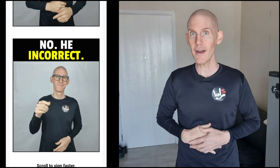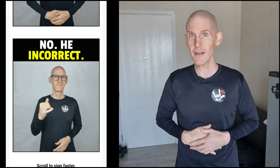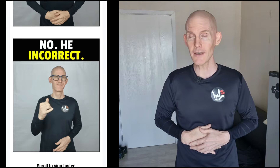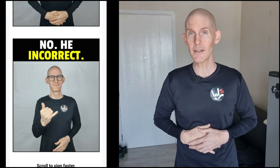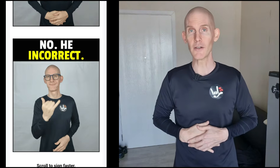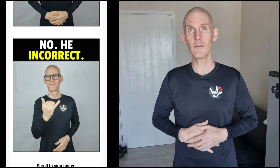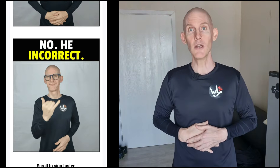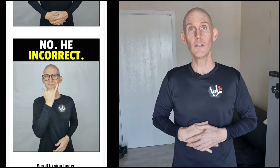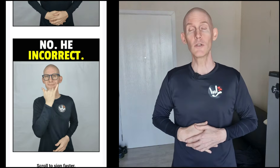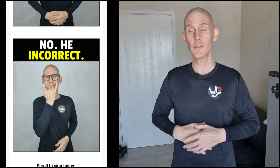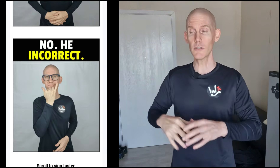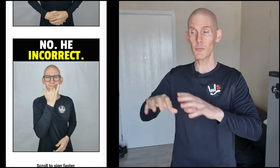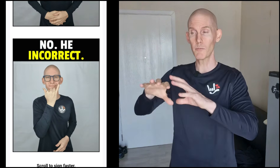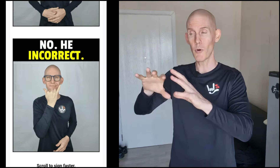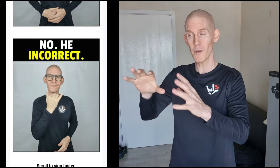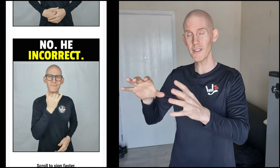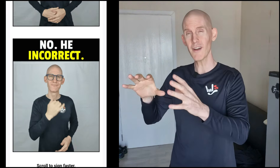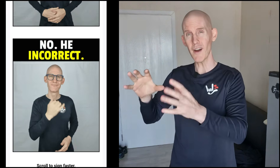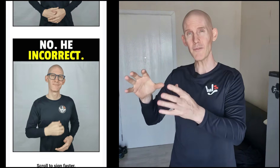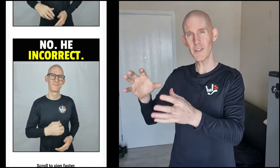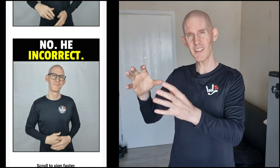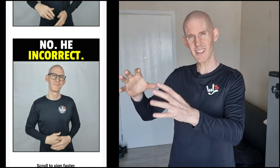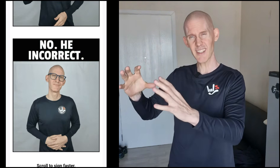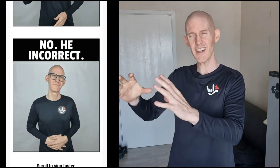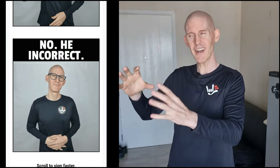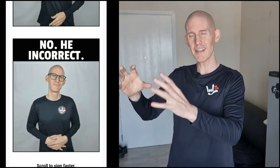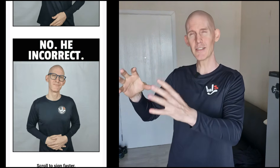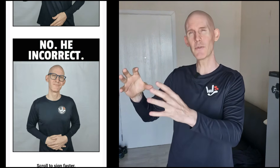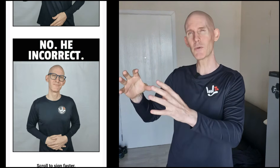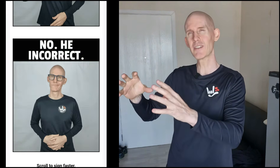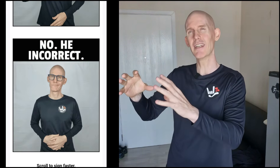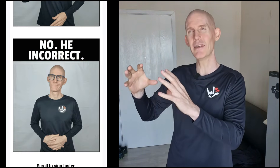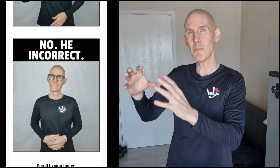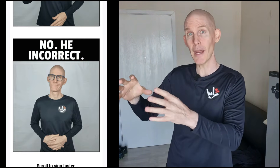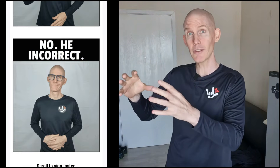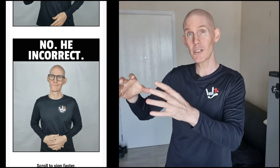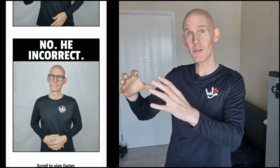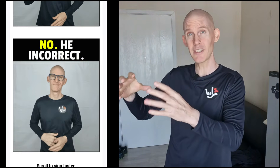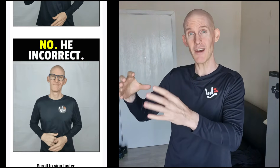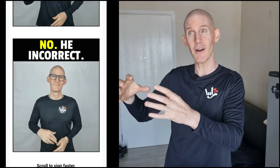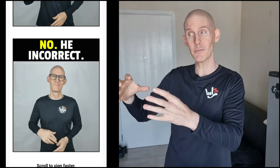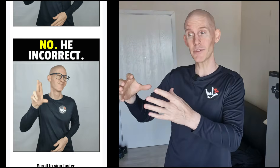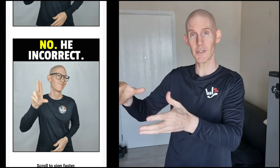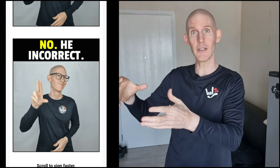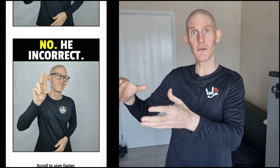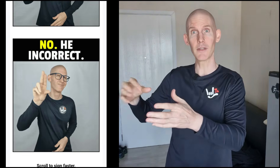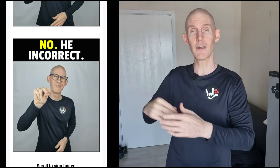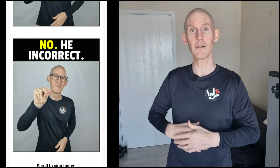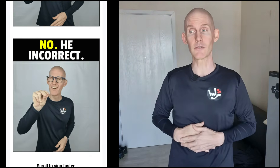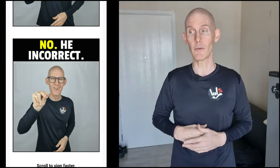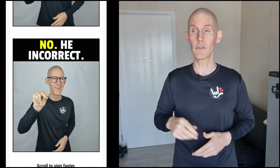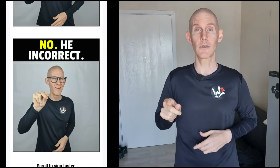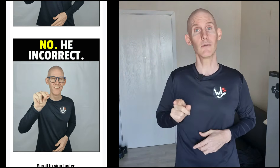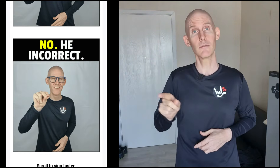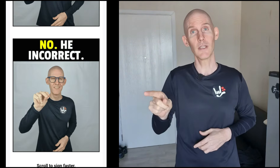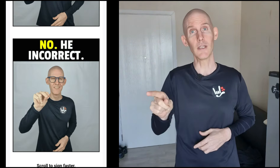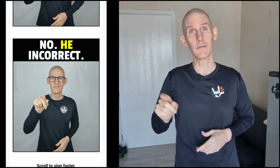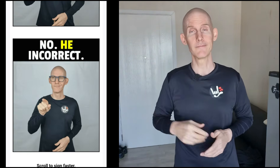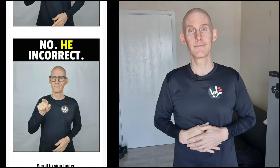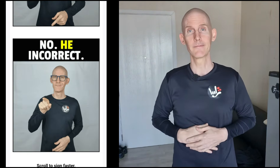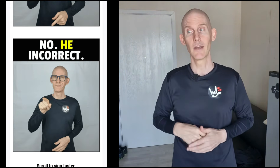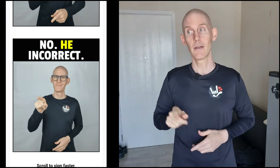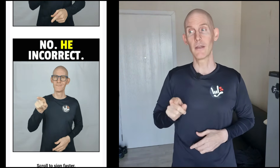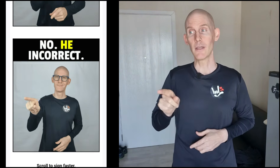he's not here, you can just point off to the side as if there was an imaginary Tom sitting right there. So I would just go